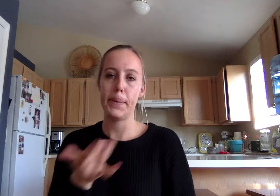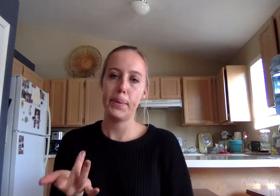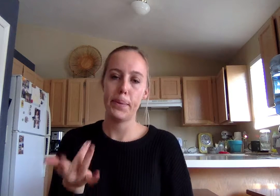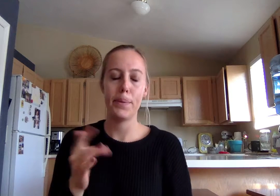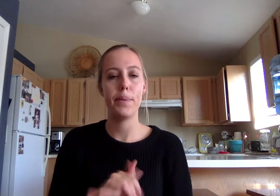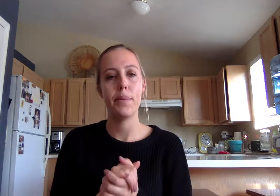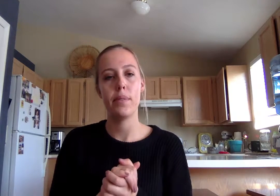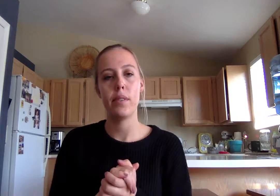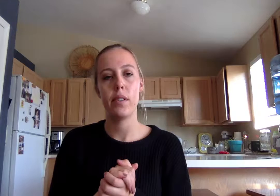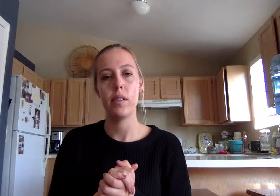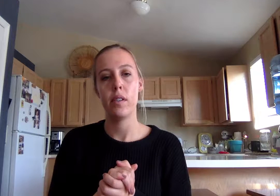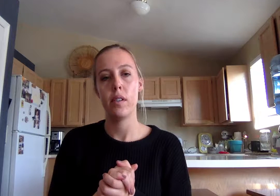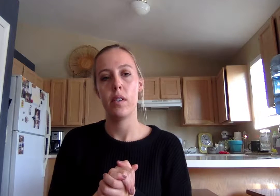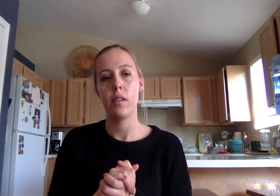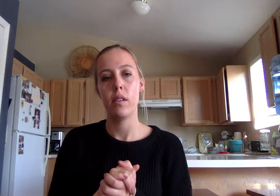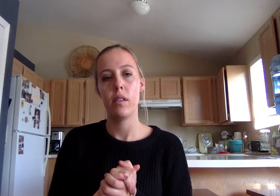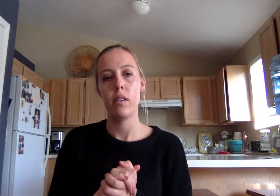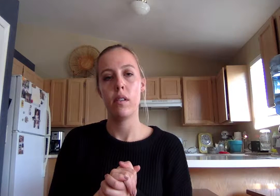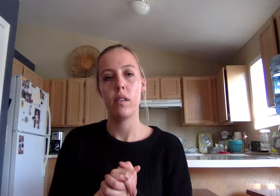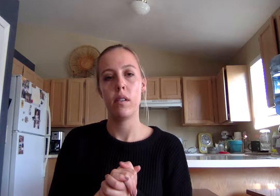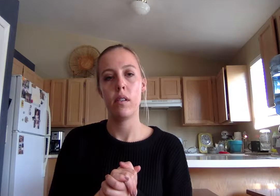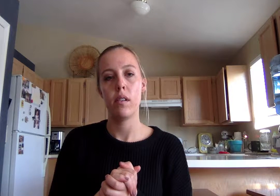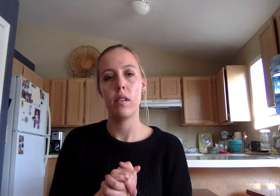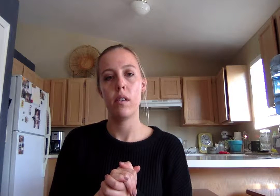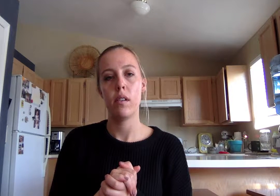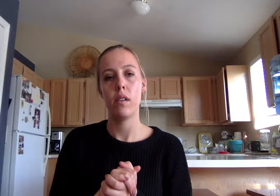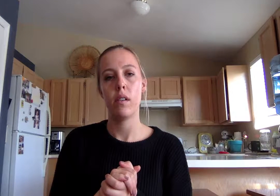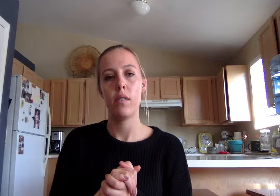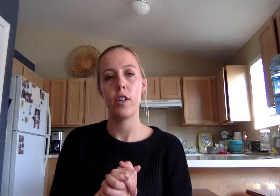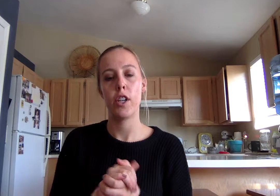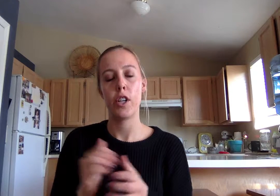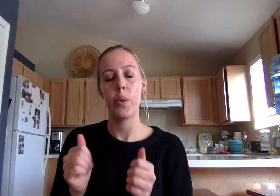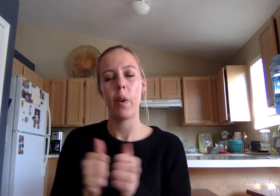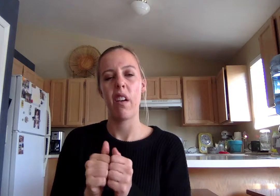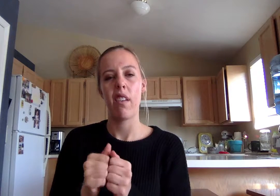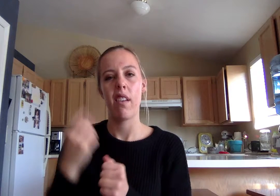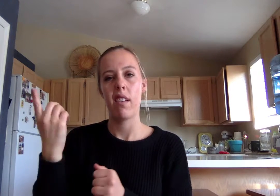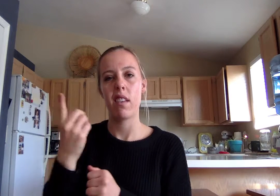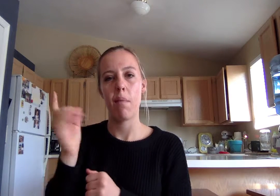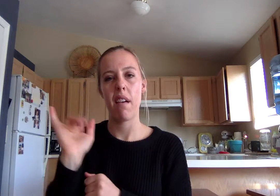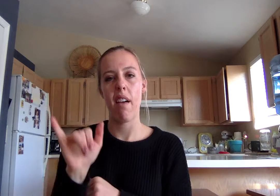am going to work from something more like this.